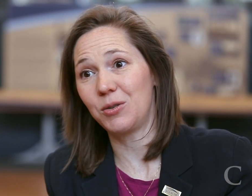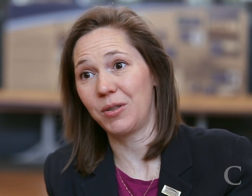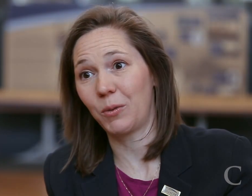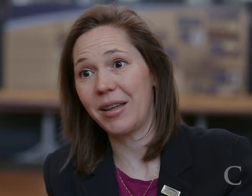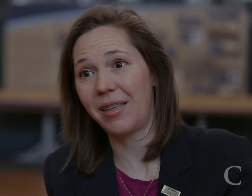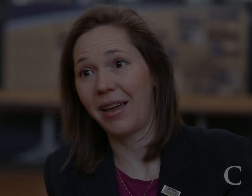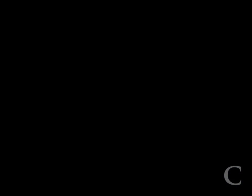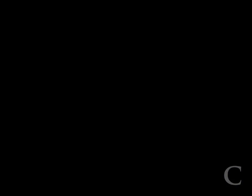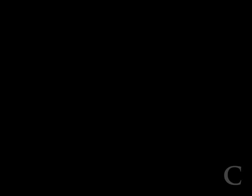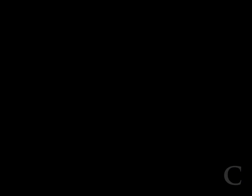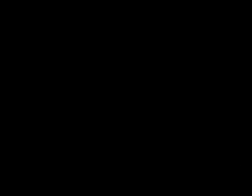doing the right thing.